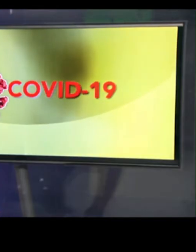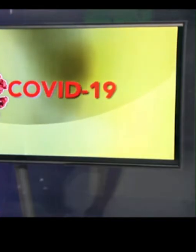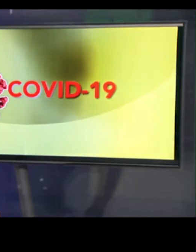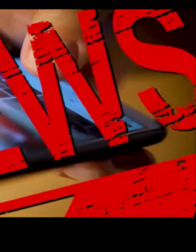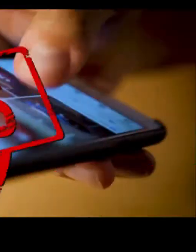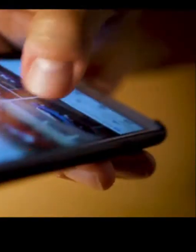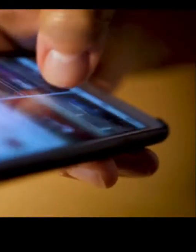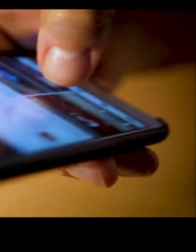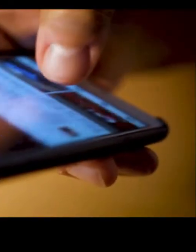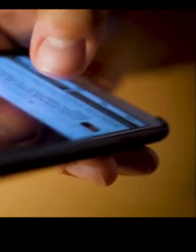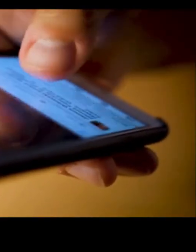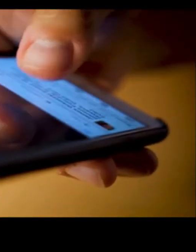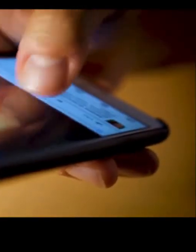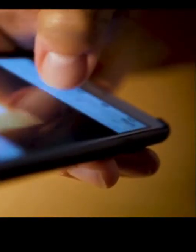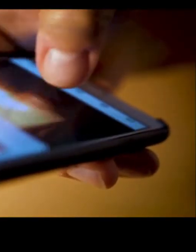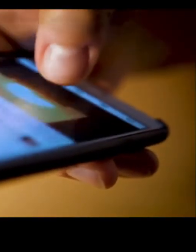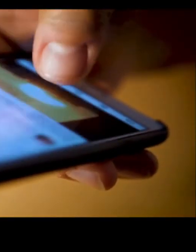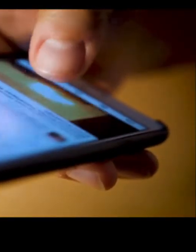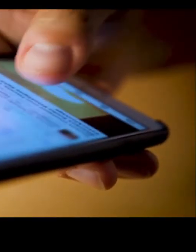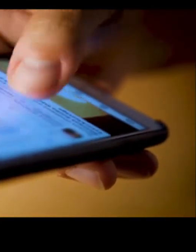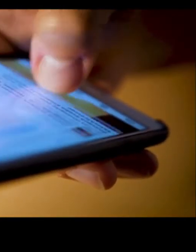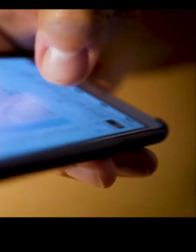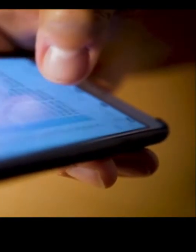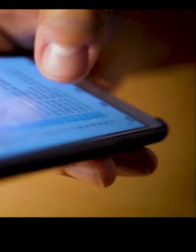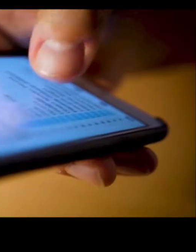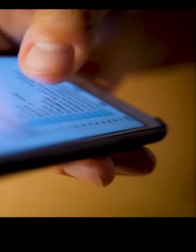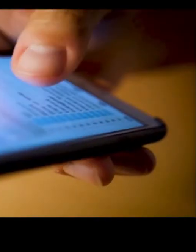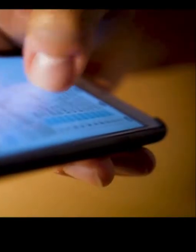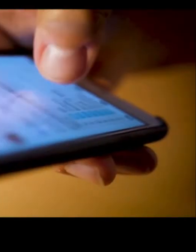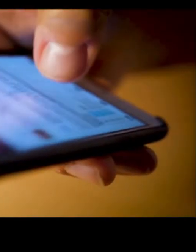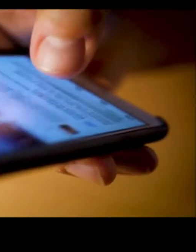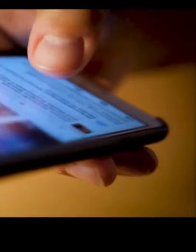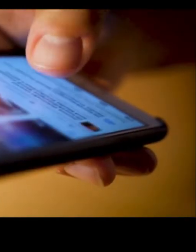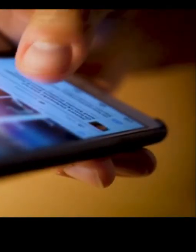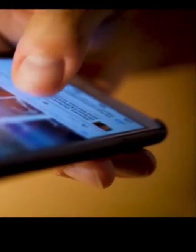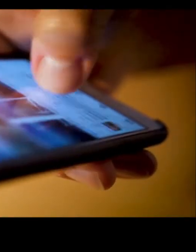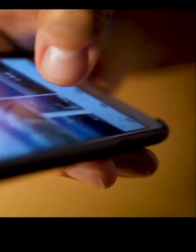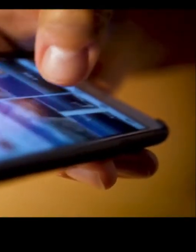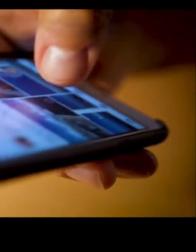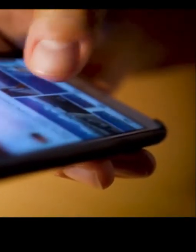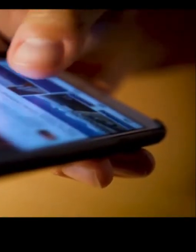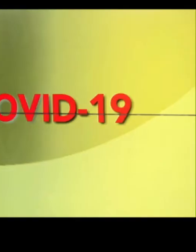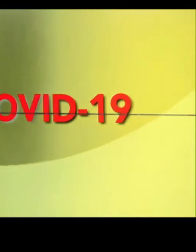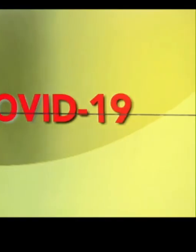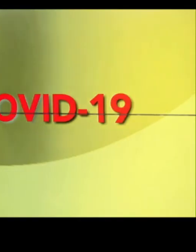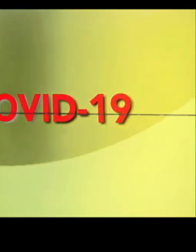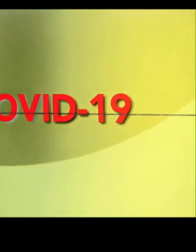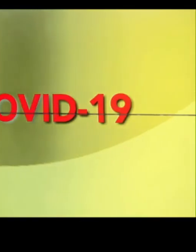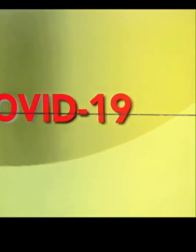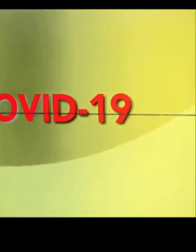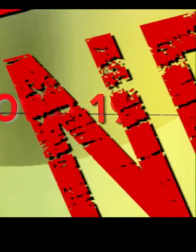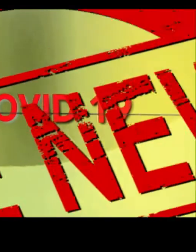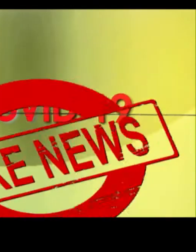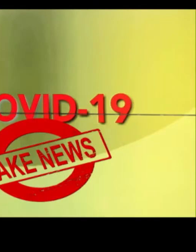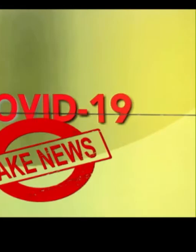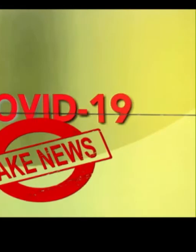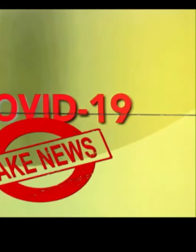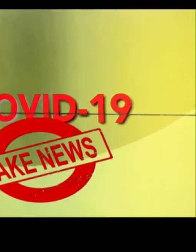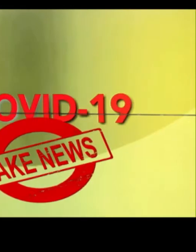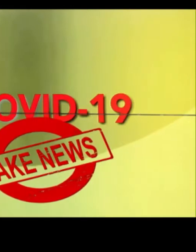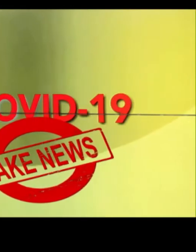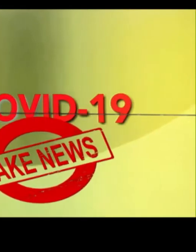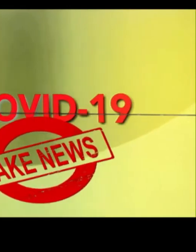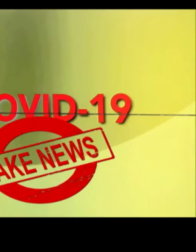set of groups. In a short while, it goes viral, and before you know it, it is all over the world. There have been several